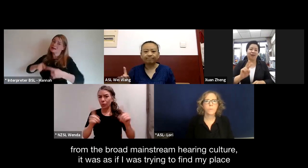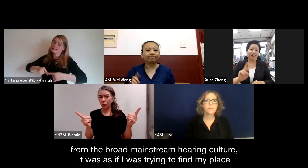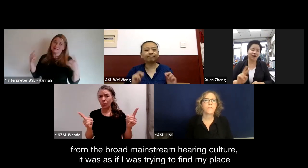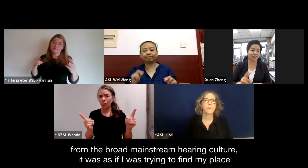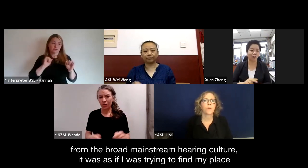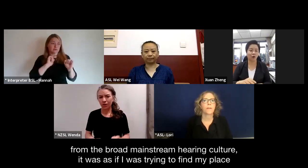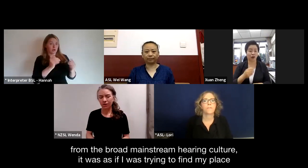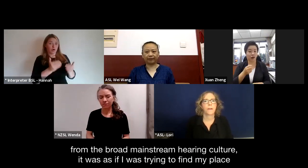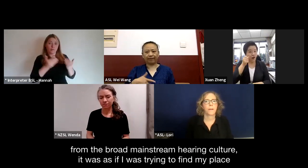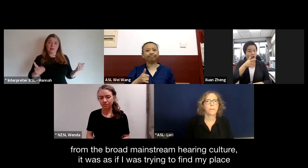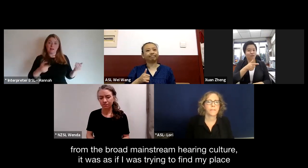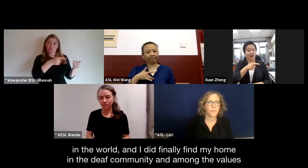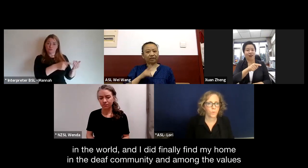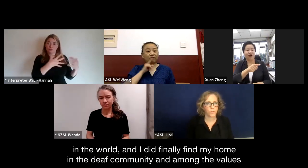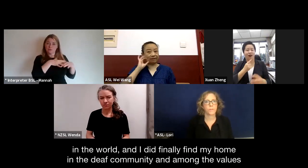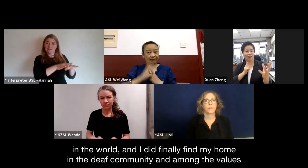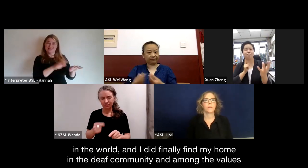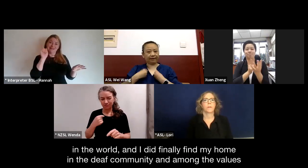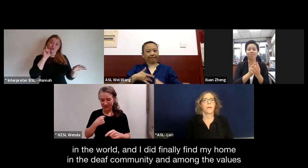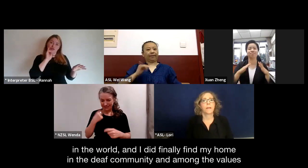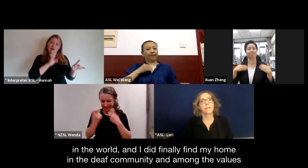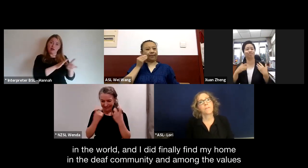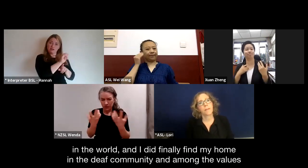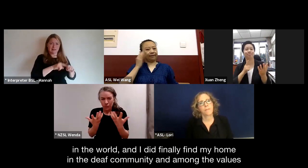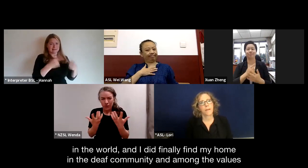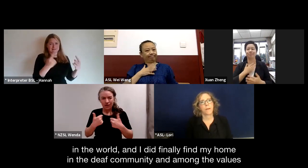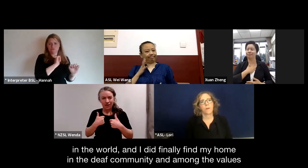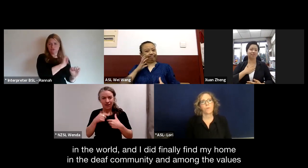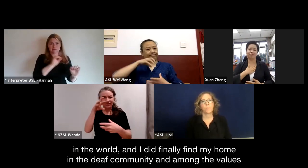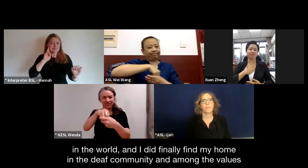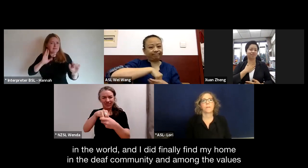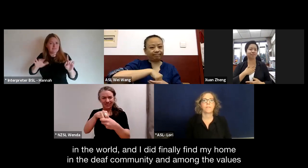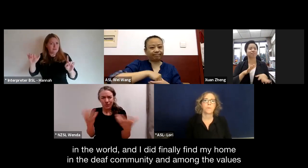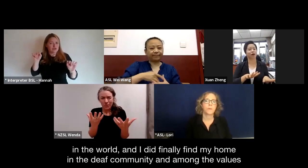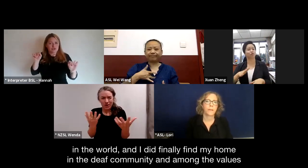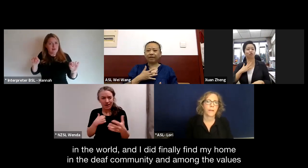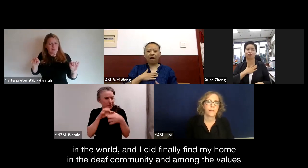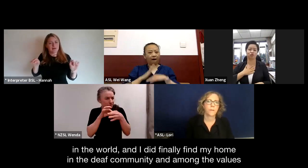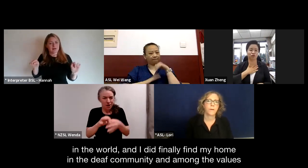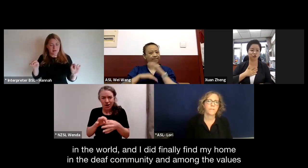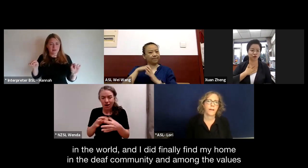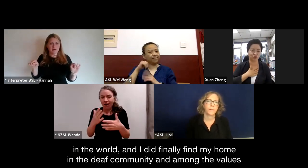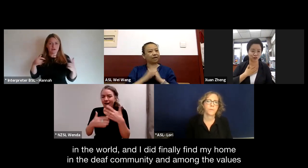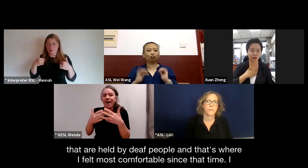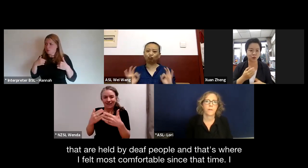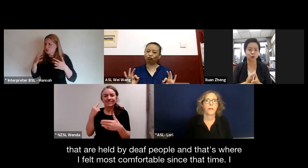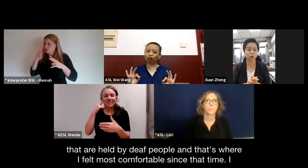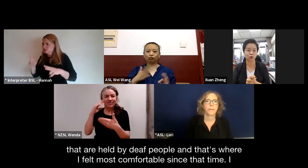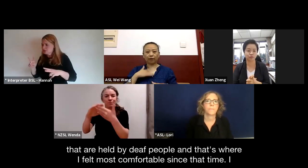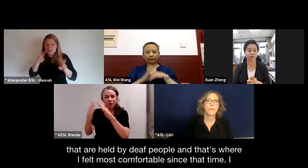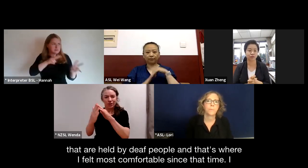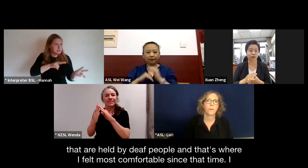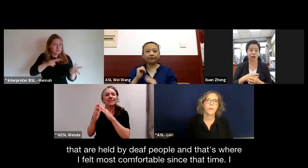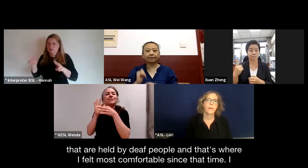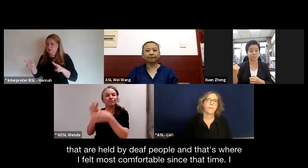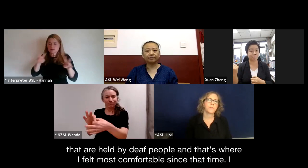It was as if I was trying to find my place in the world. And I did finally find my home in the deaf community and among the values that are held